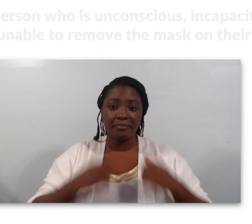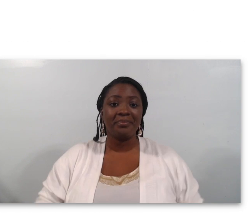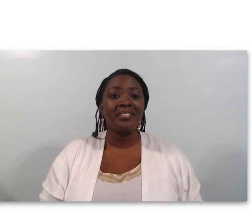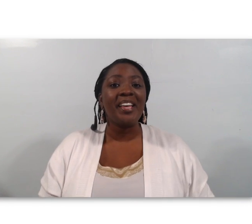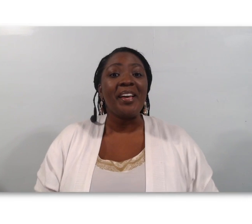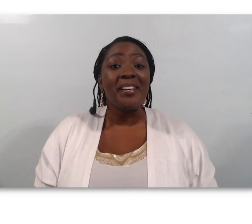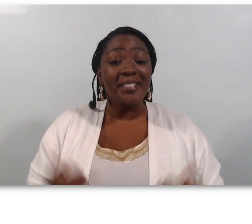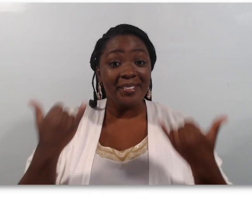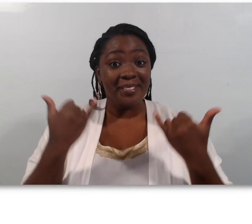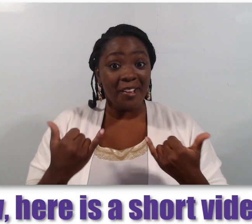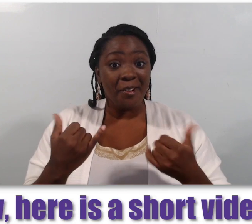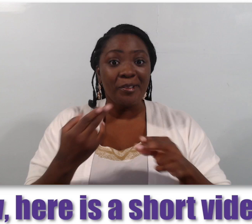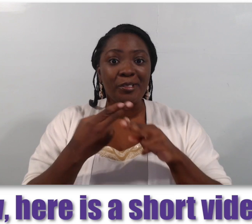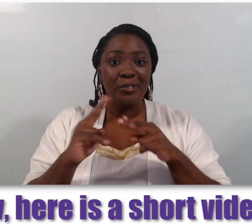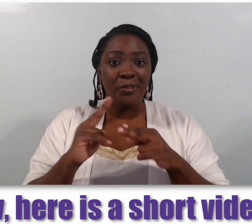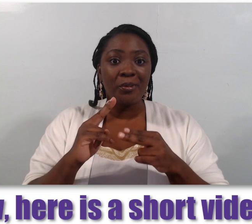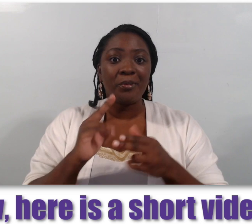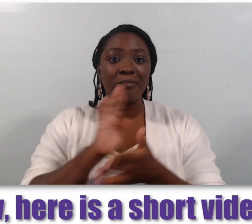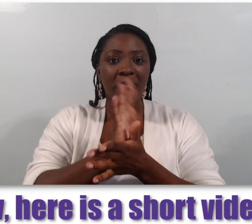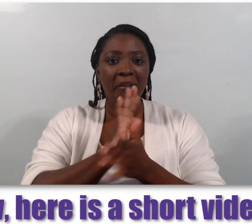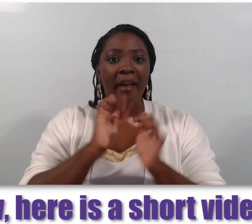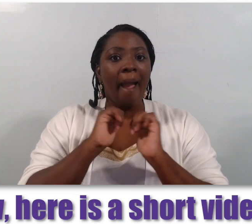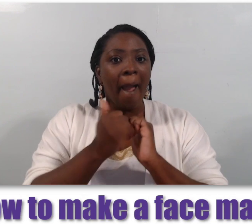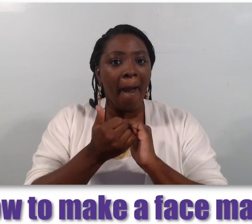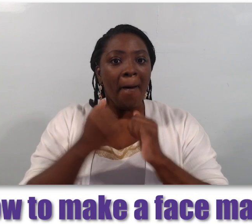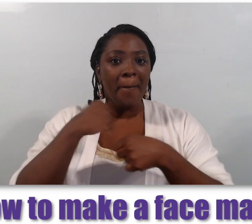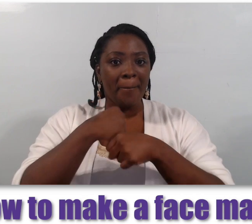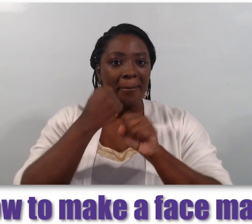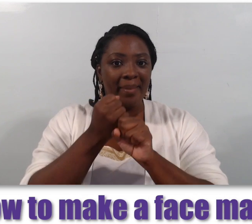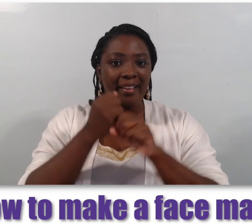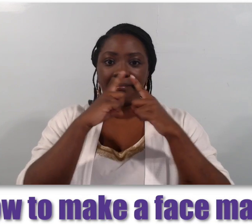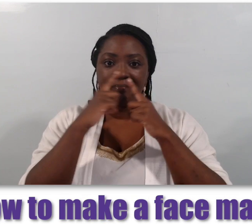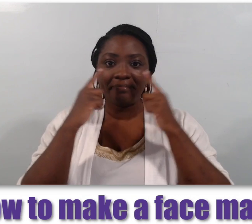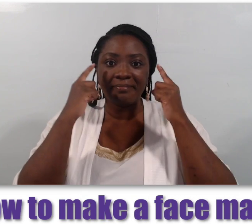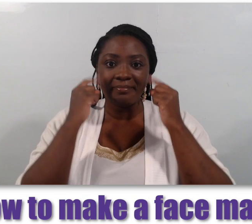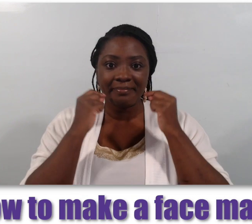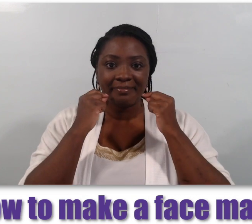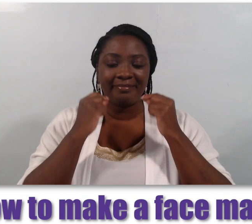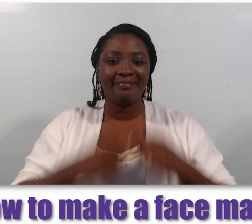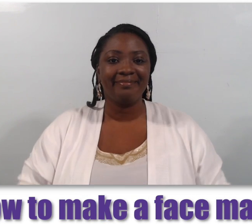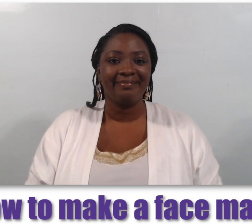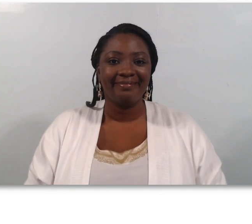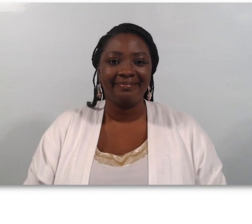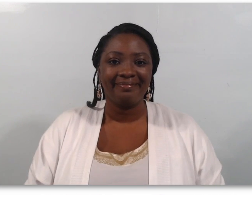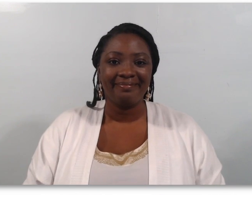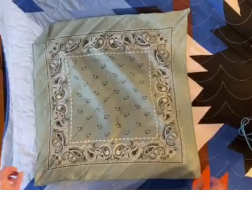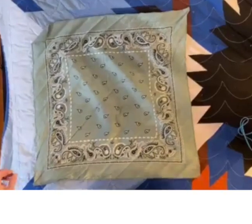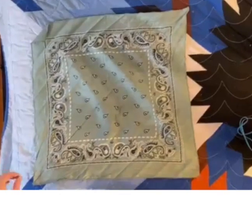Now here's a short video on how to make a face mask.